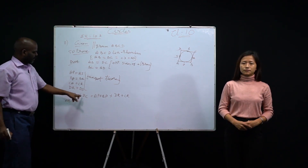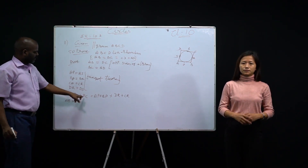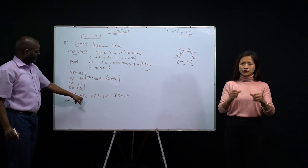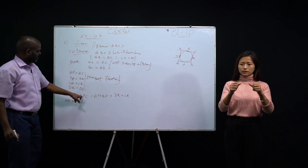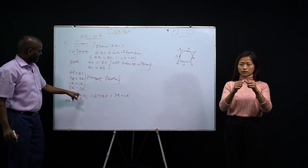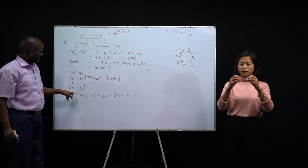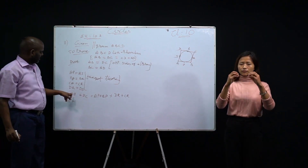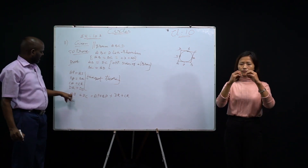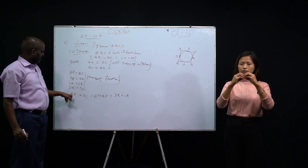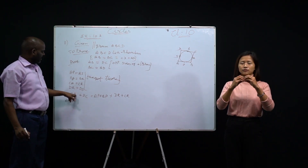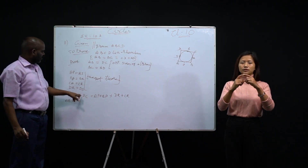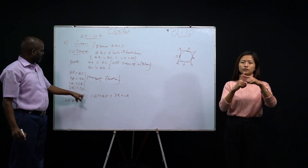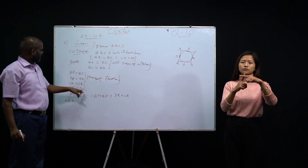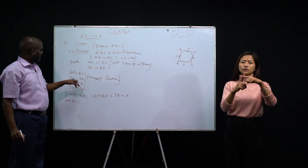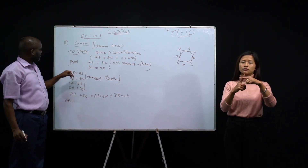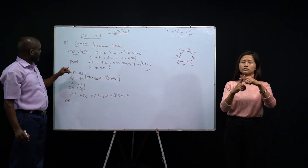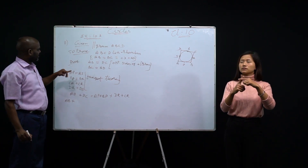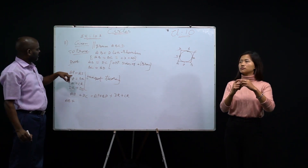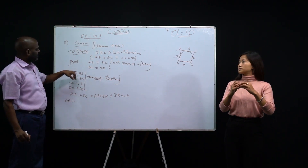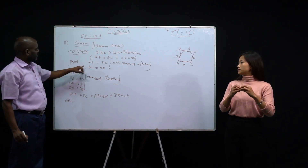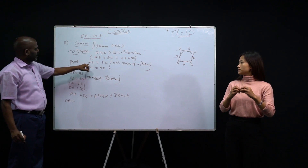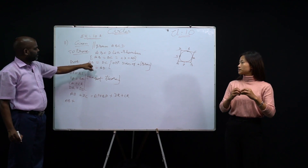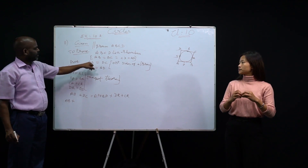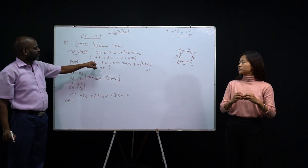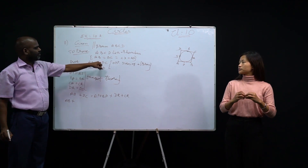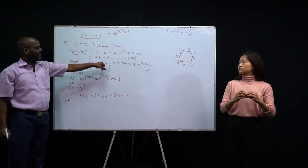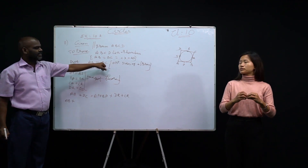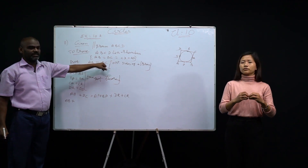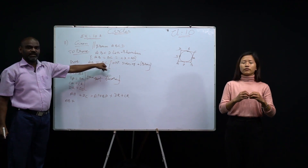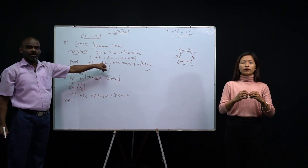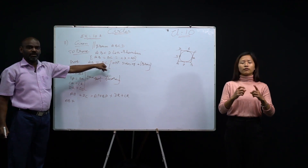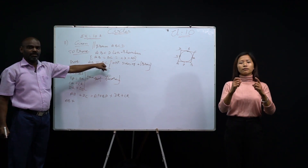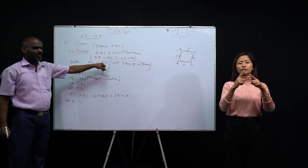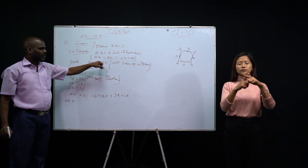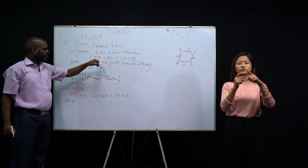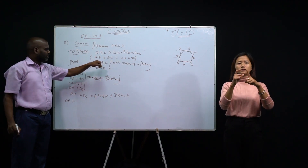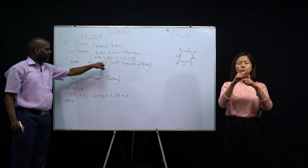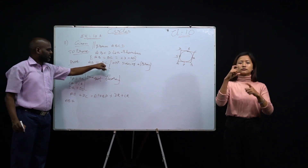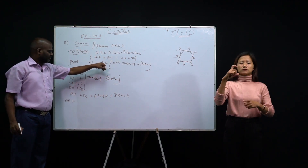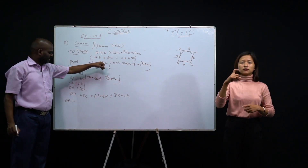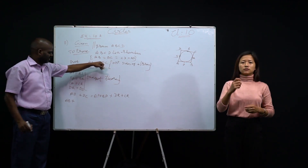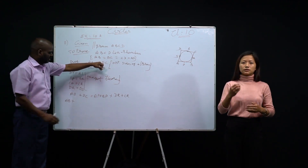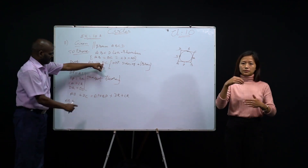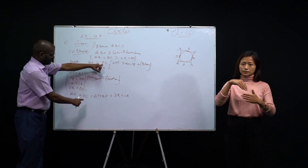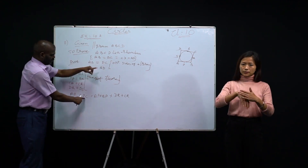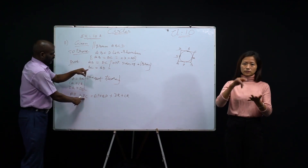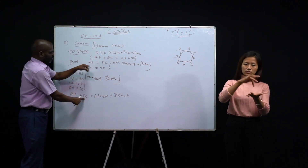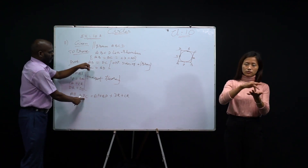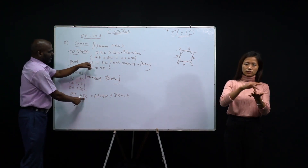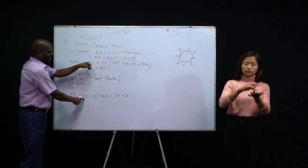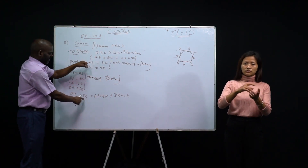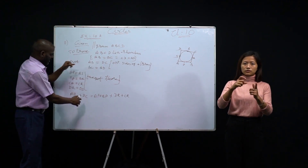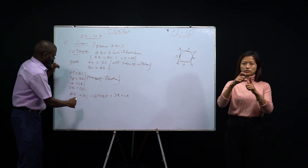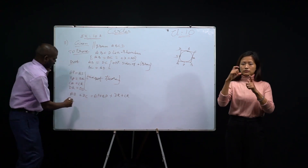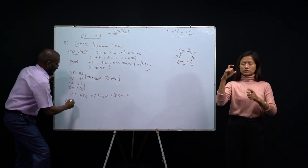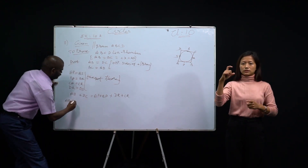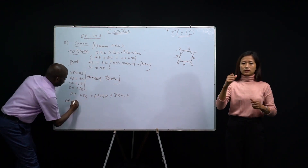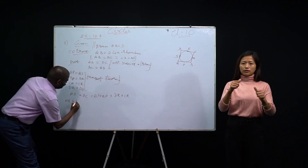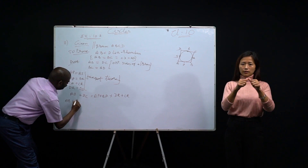AB plus DC. AB equal to DC, right? AB equal to DC, yes or no? So in place of DC, what you can write?